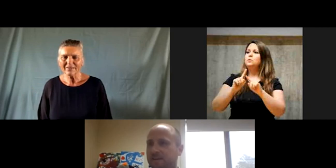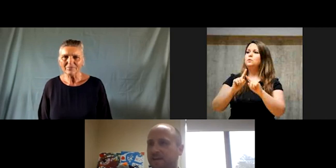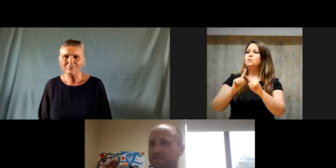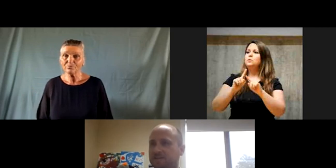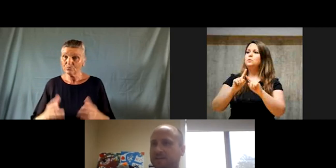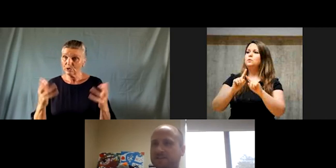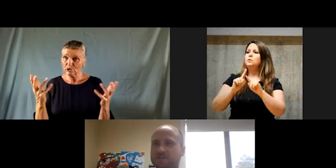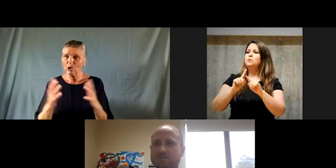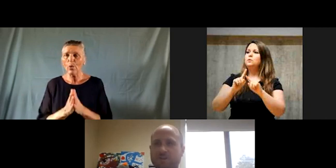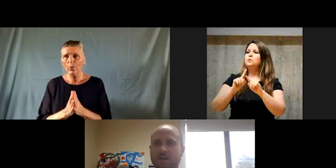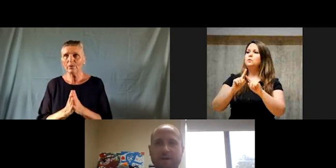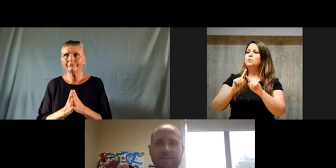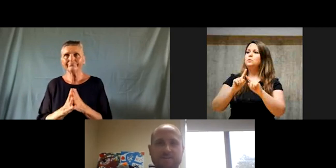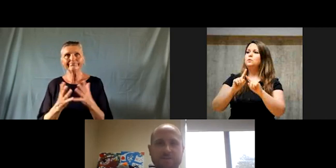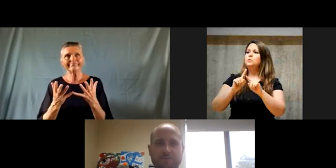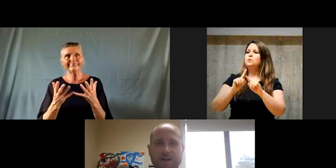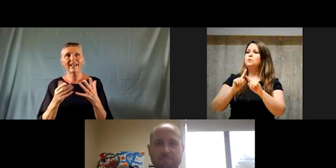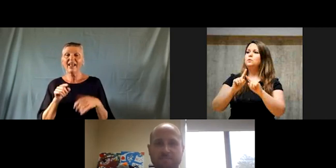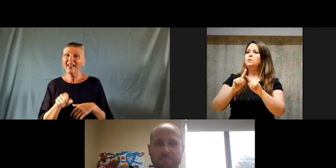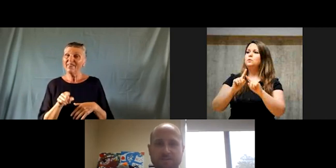So how does this relate back